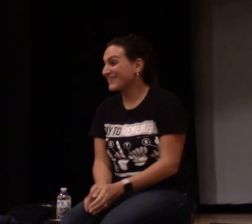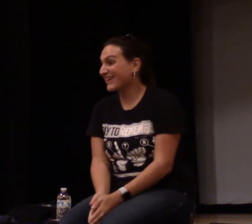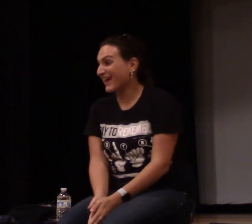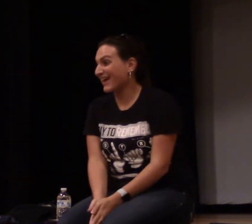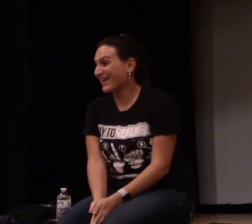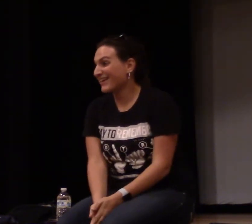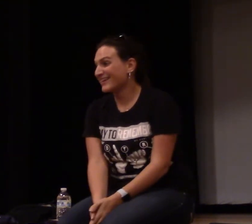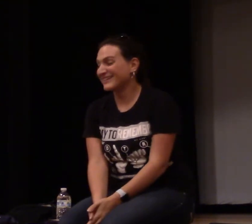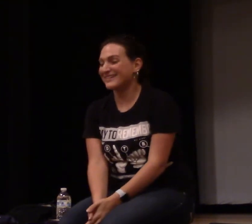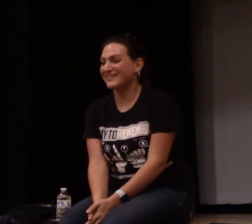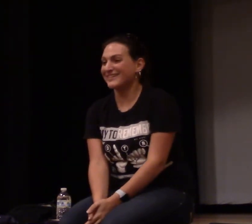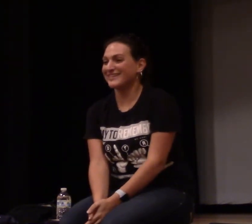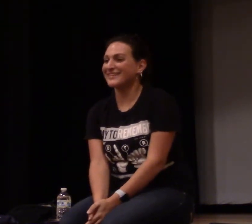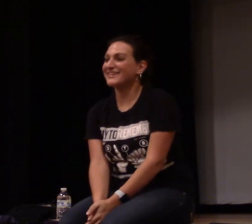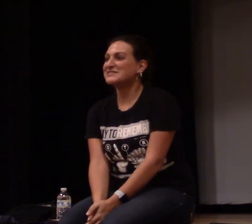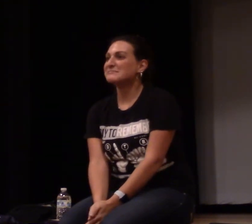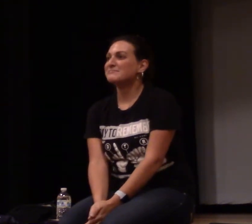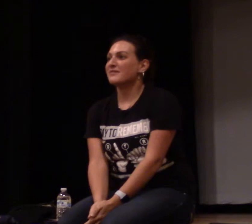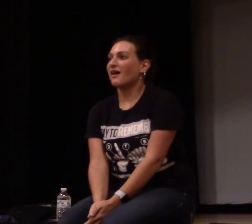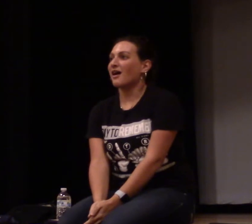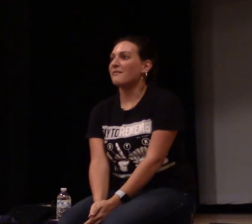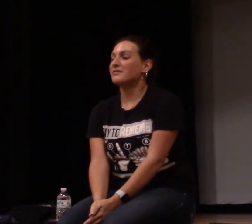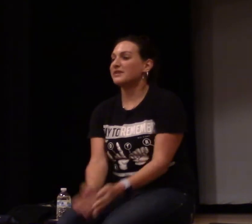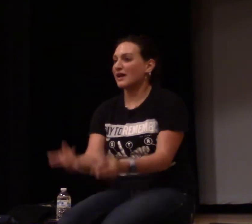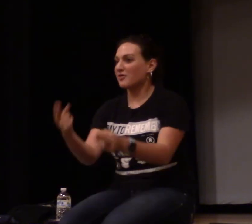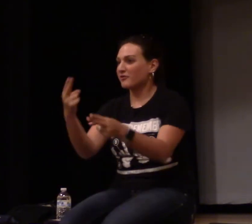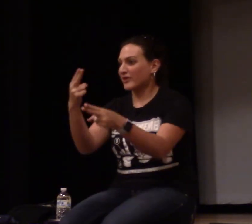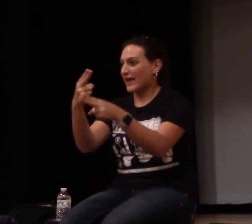Yeah? Good. Did I go over name?